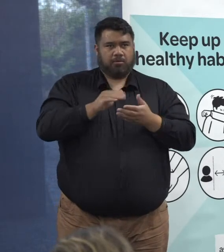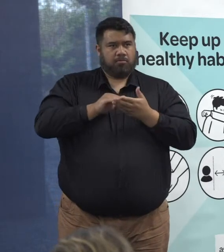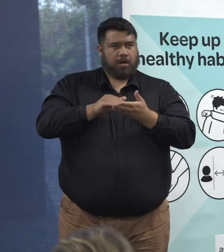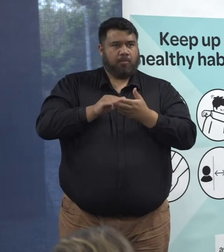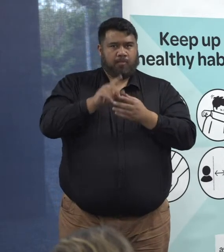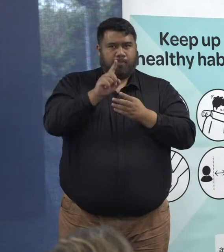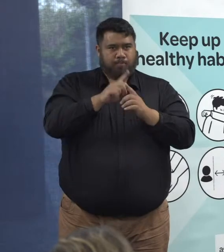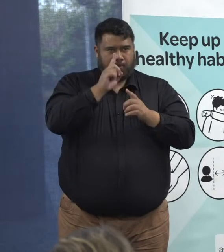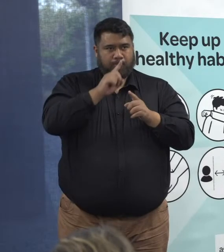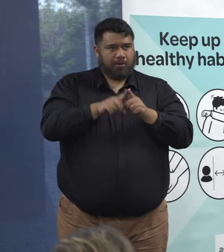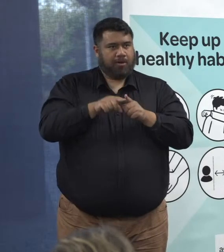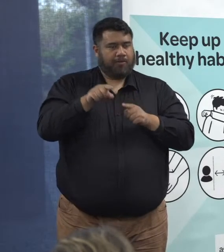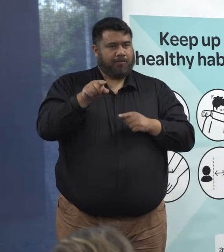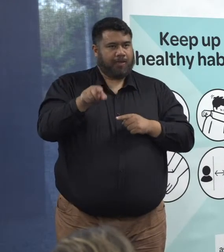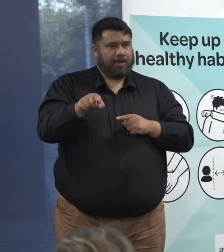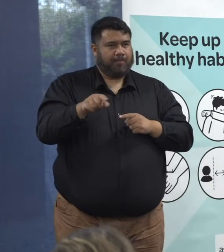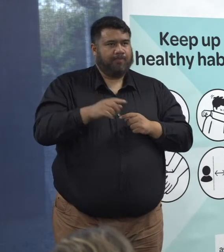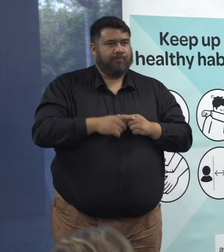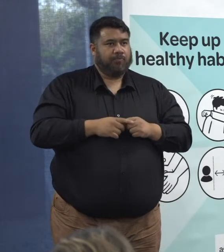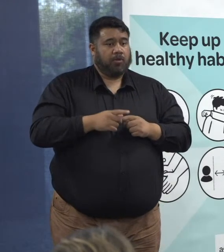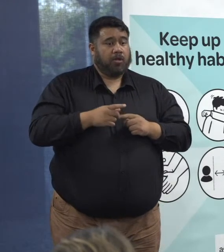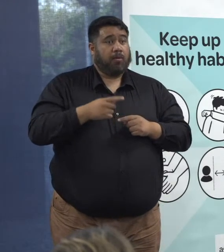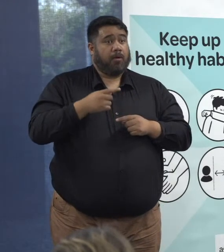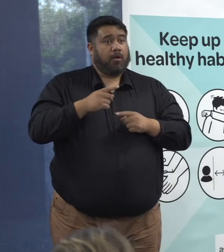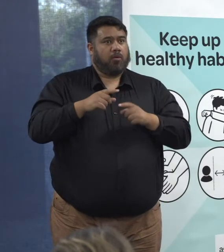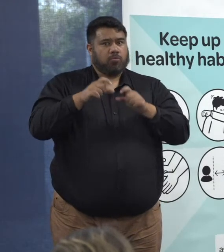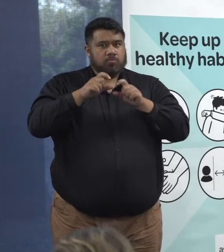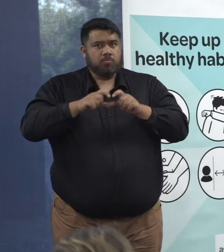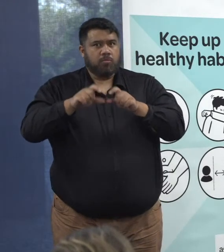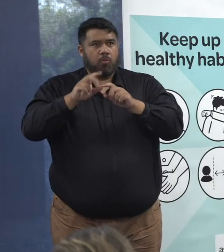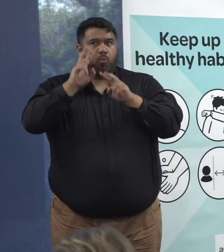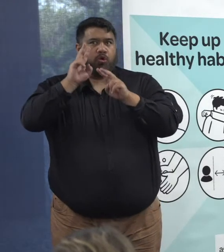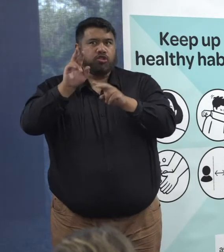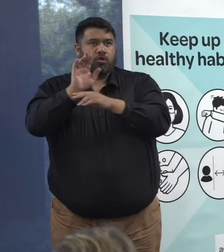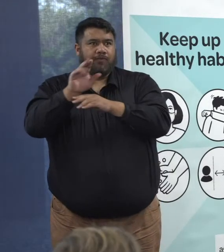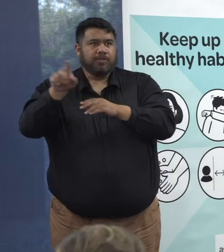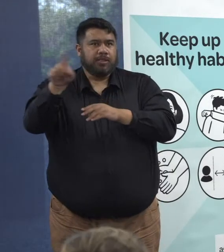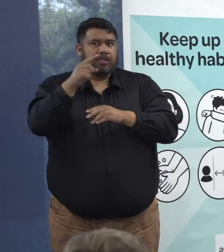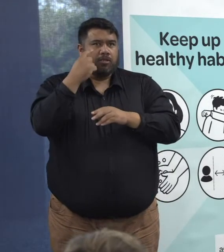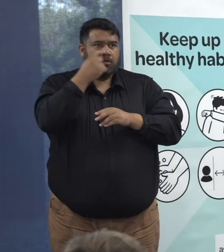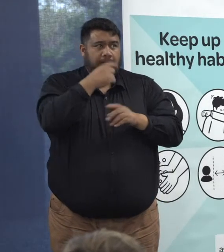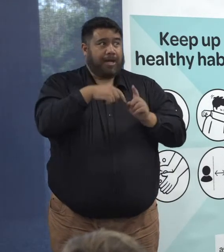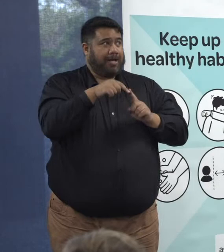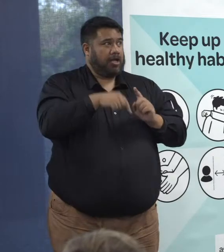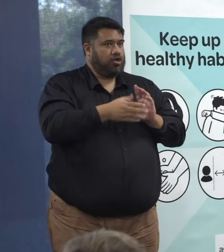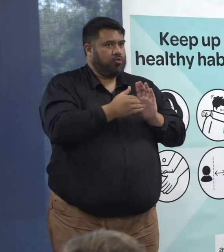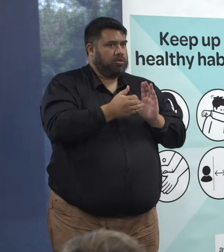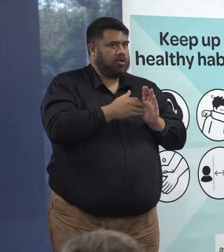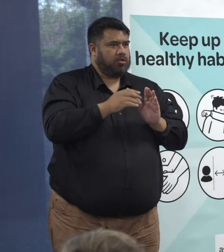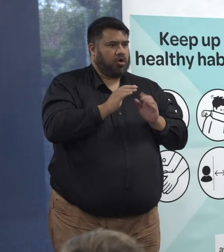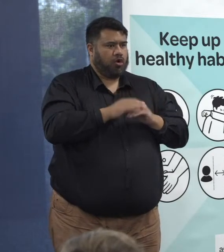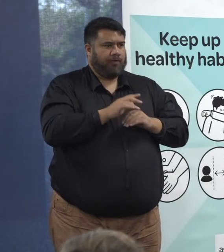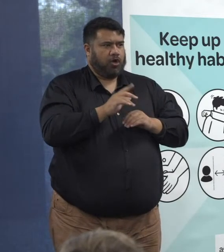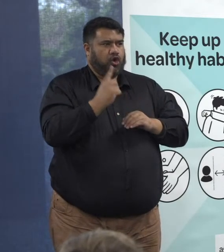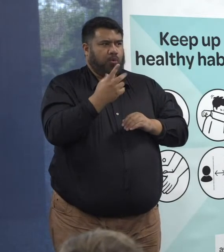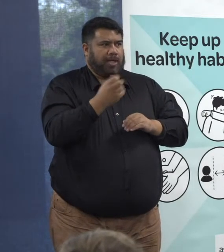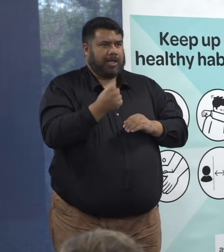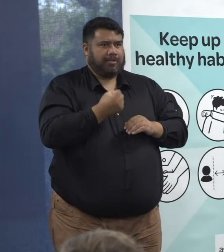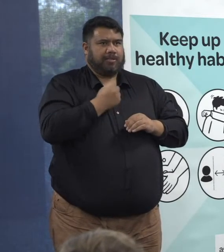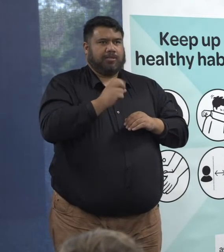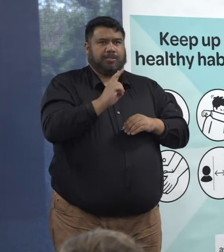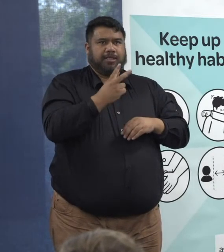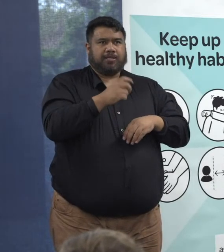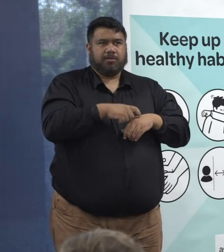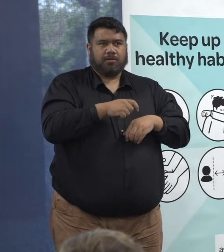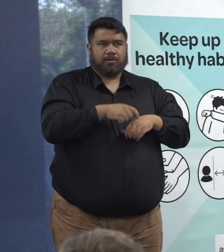continuing to monitor both the international evidence and our own experience here around reinfection. And what we're really